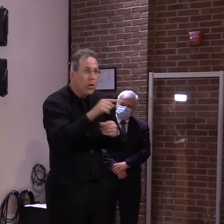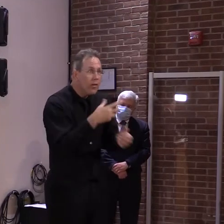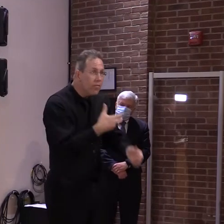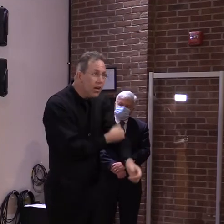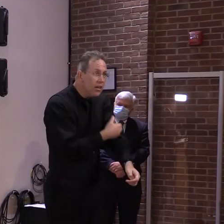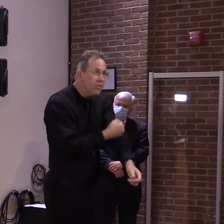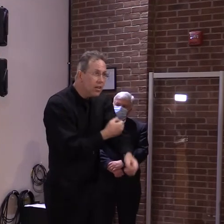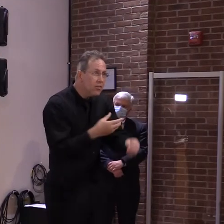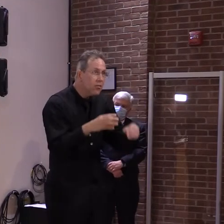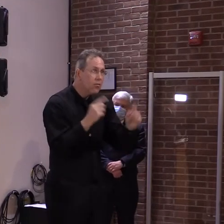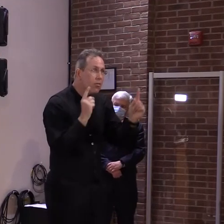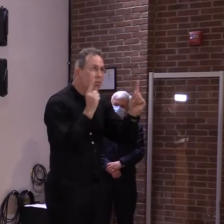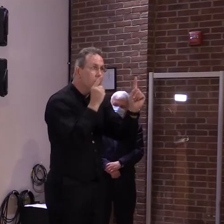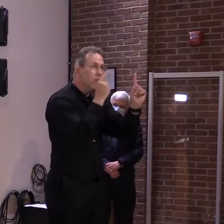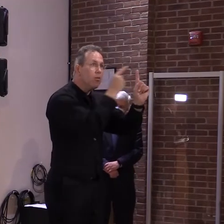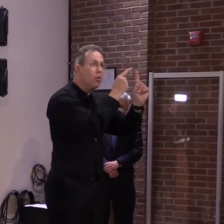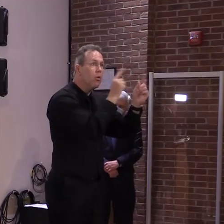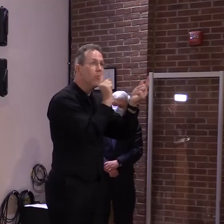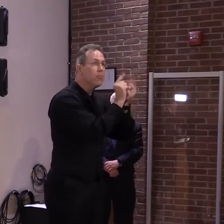normalcy.